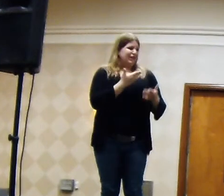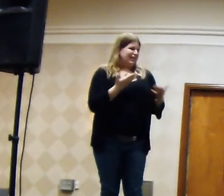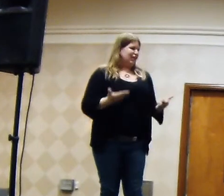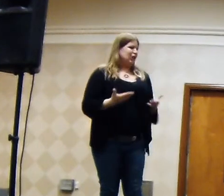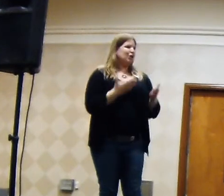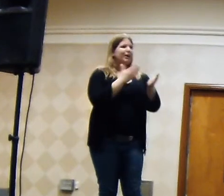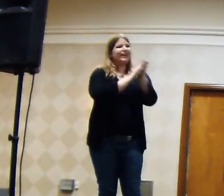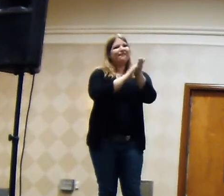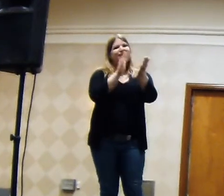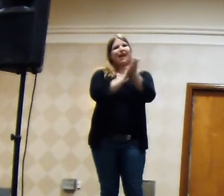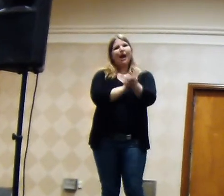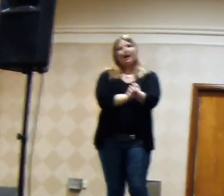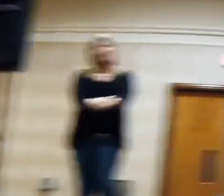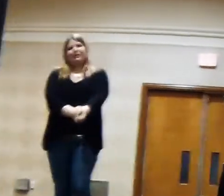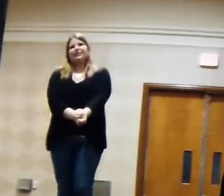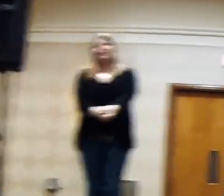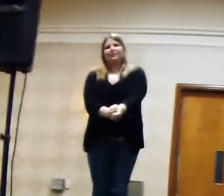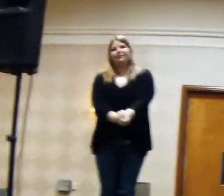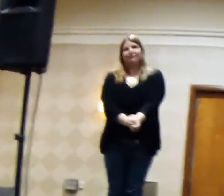Please give it up.